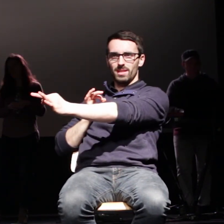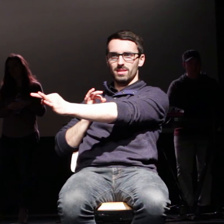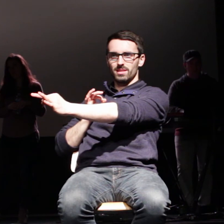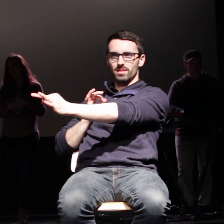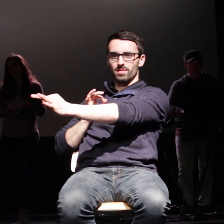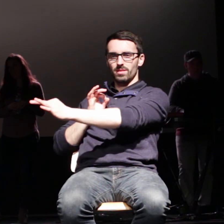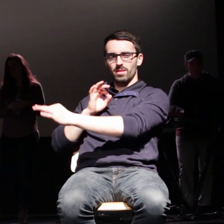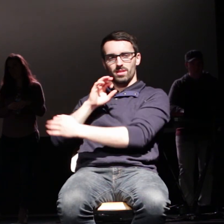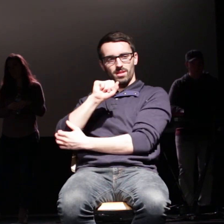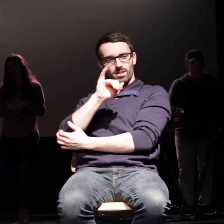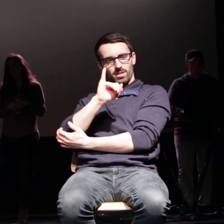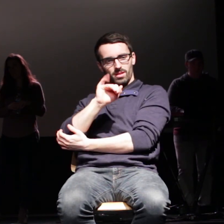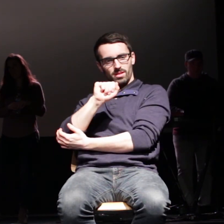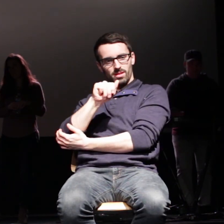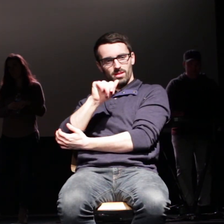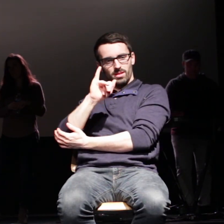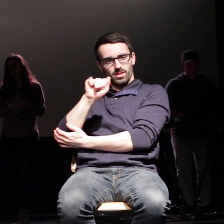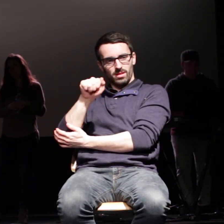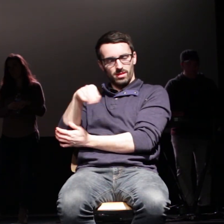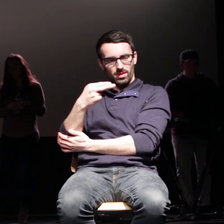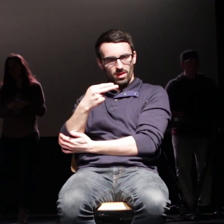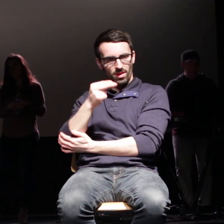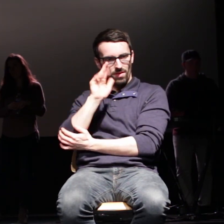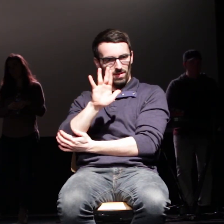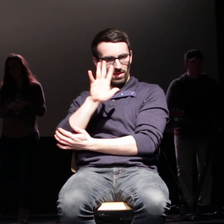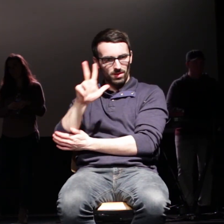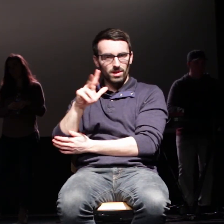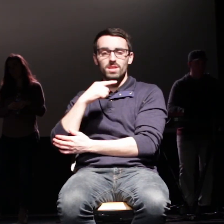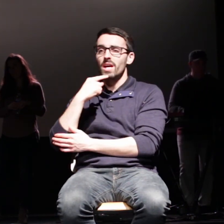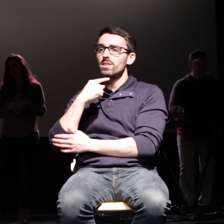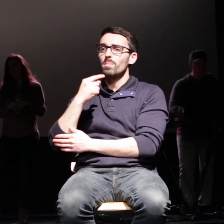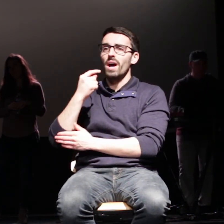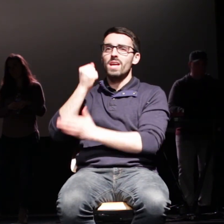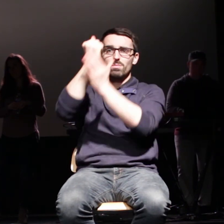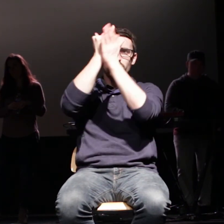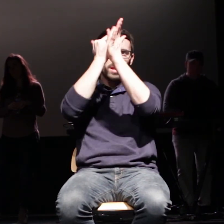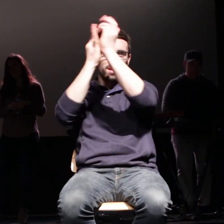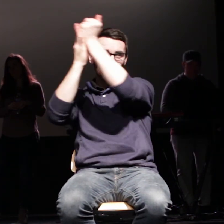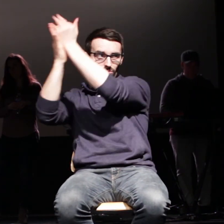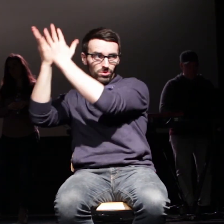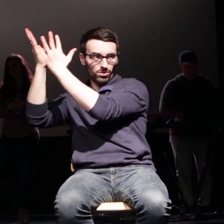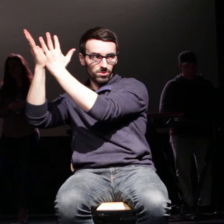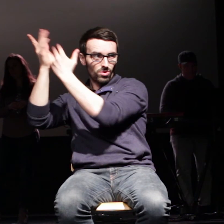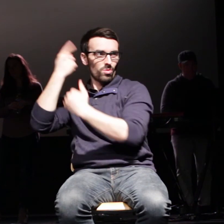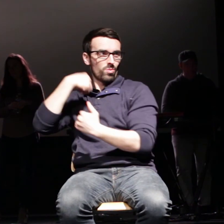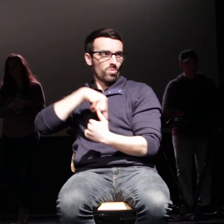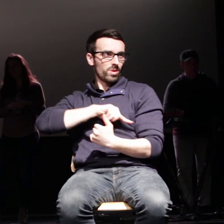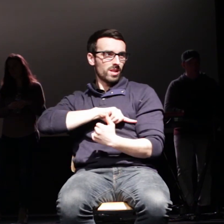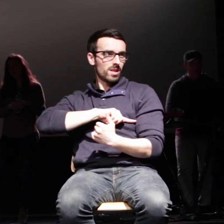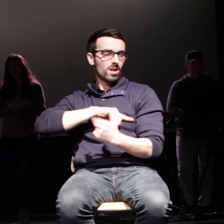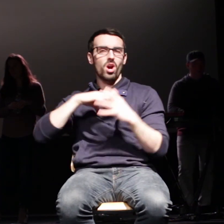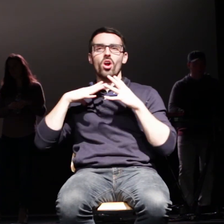Isaiah 53 says that by his wounds we are healed. And that's the point of faith.